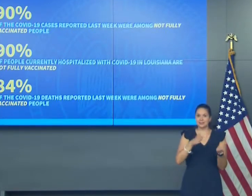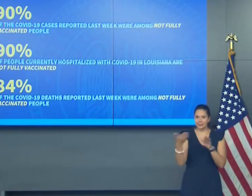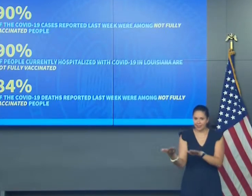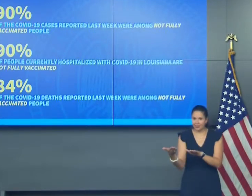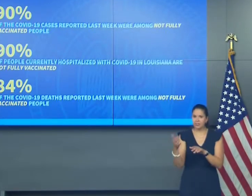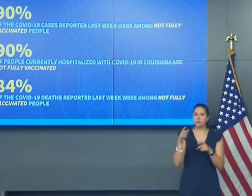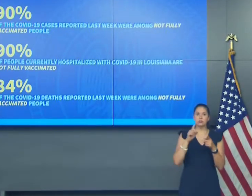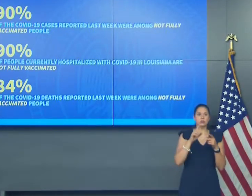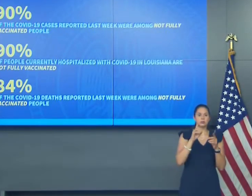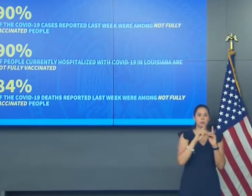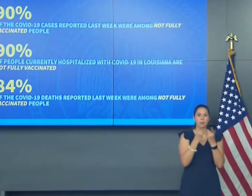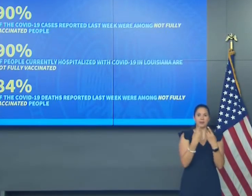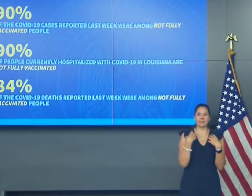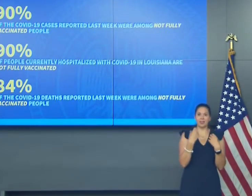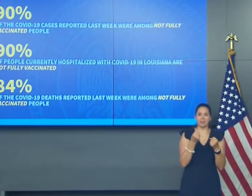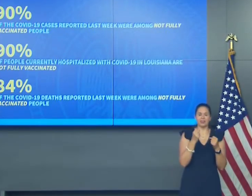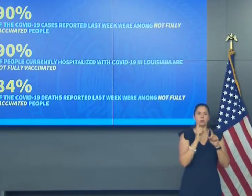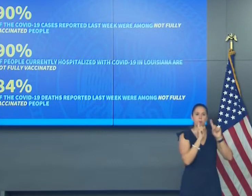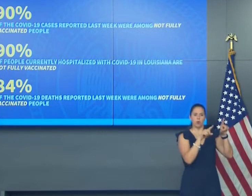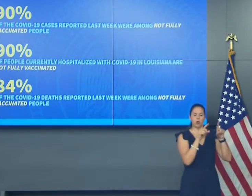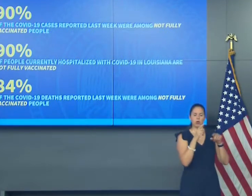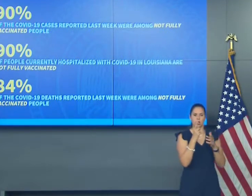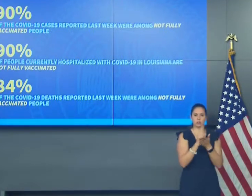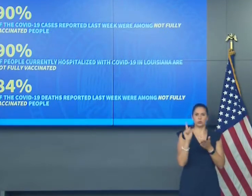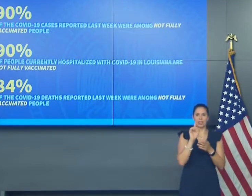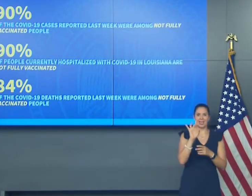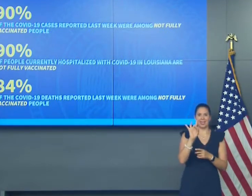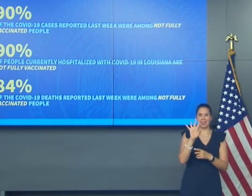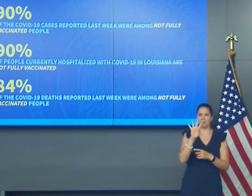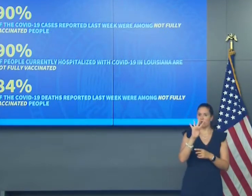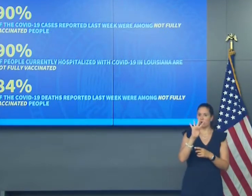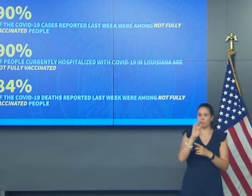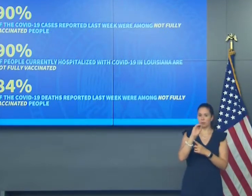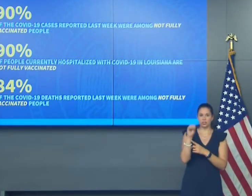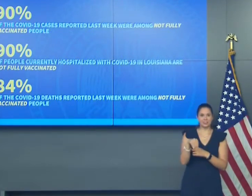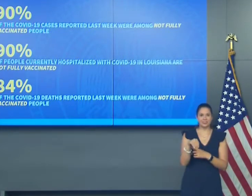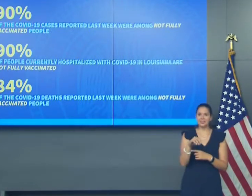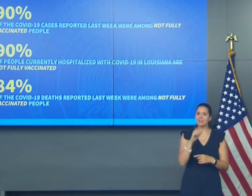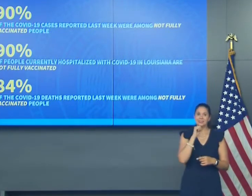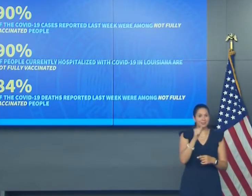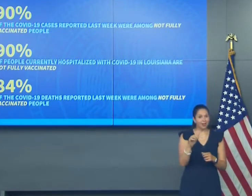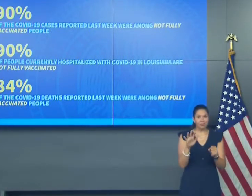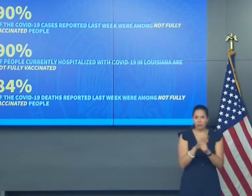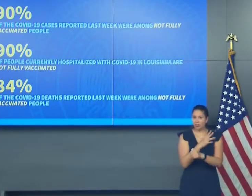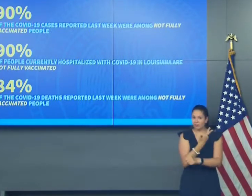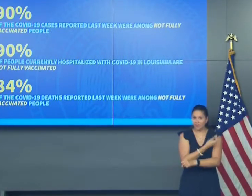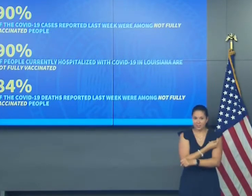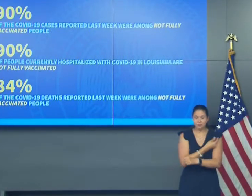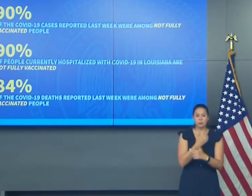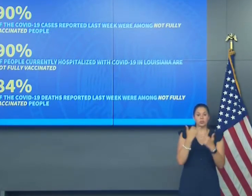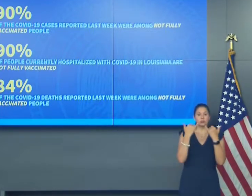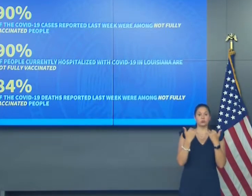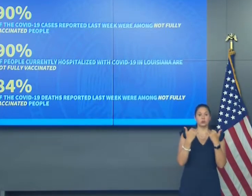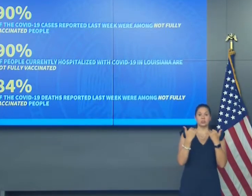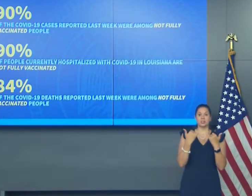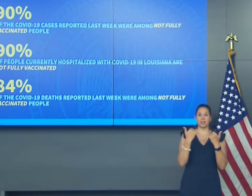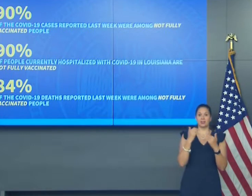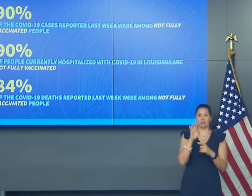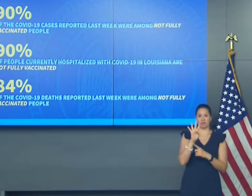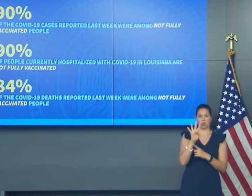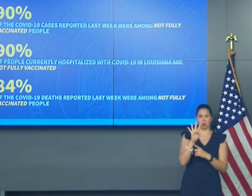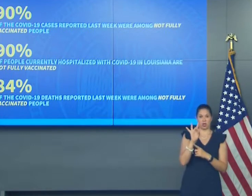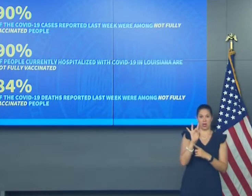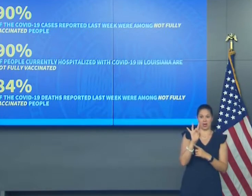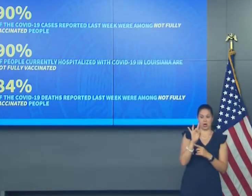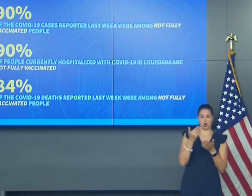to the Department of Health last week, 84% were not fully vaccinated. I'll tell you, today we reported